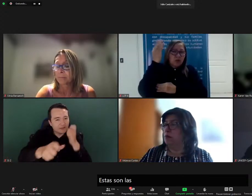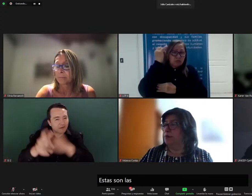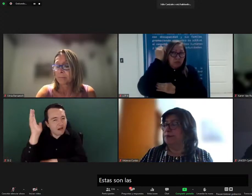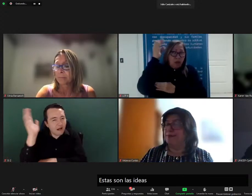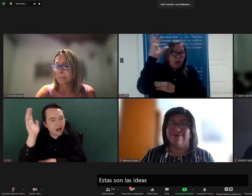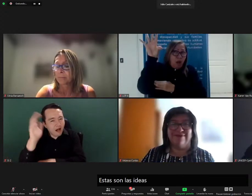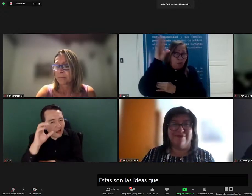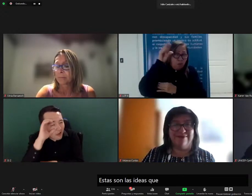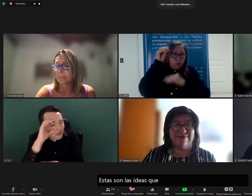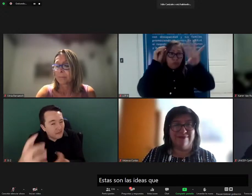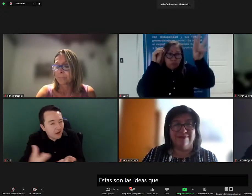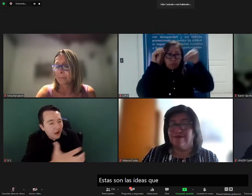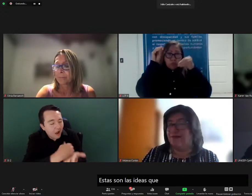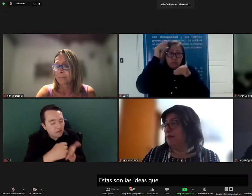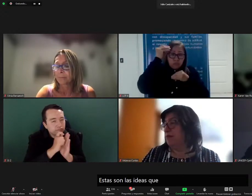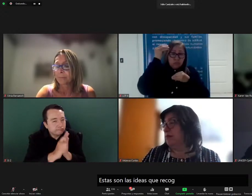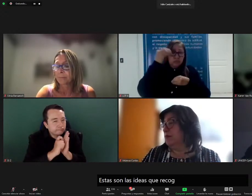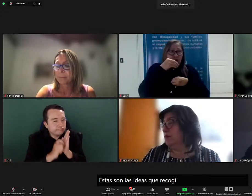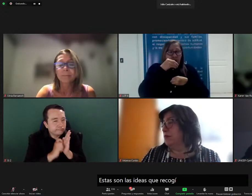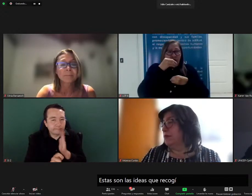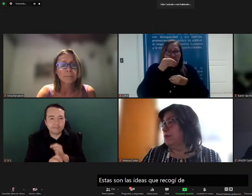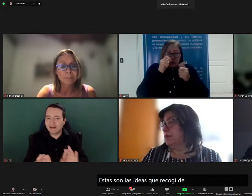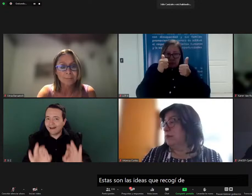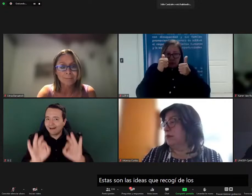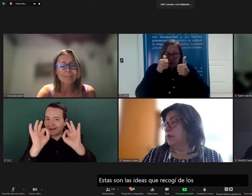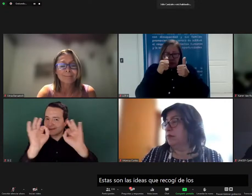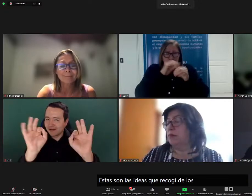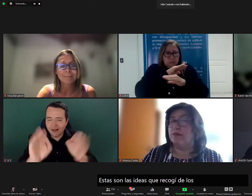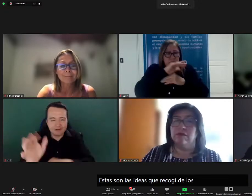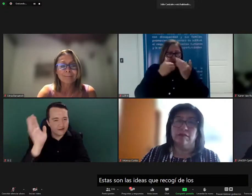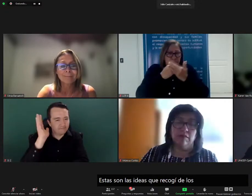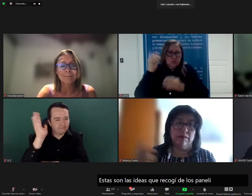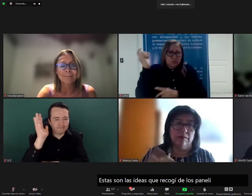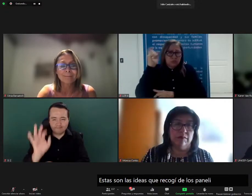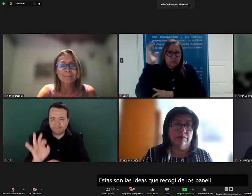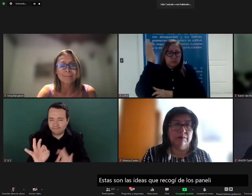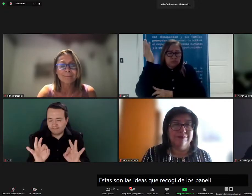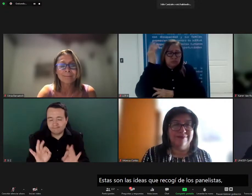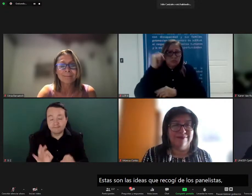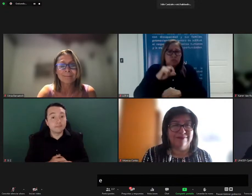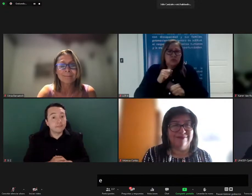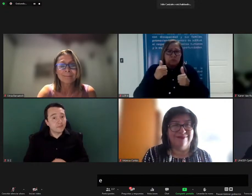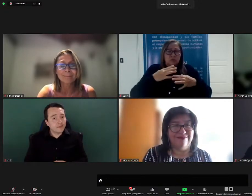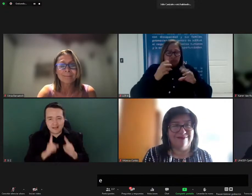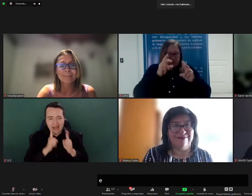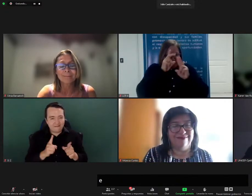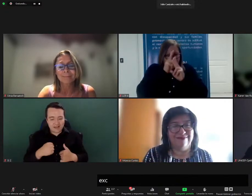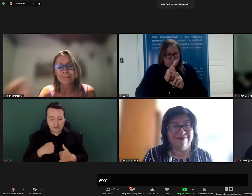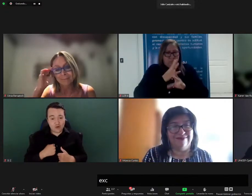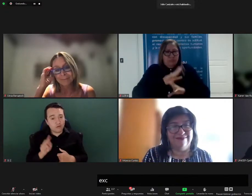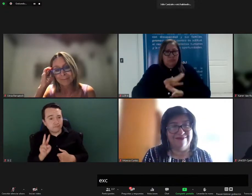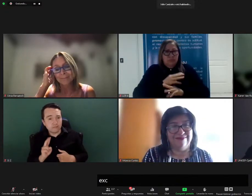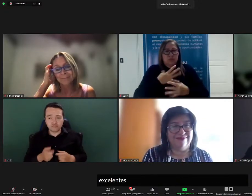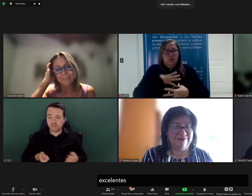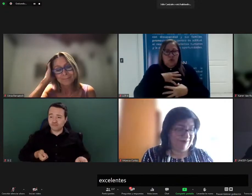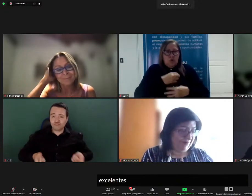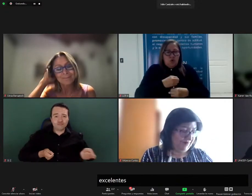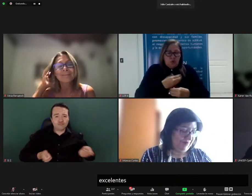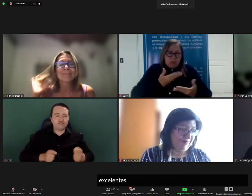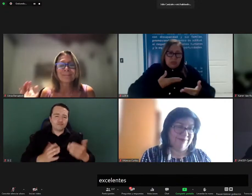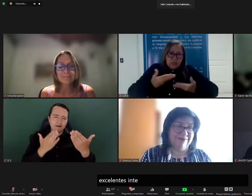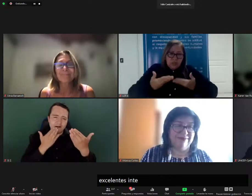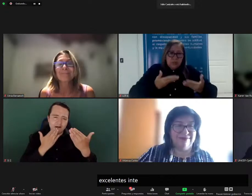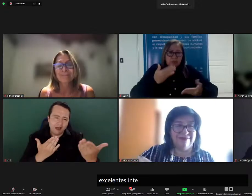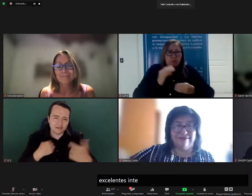panelists great recommendations great interventions actually i am very honored